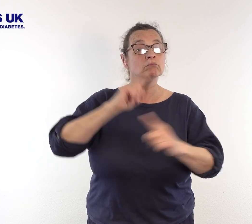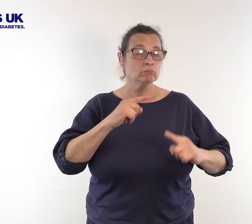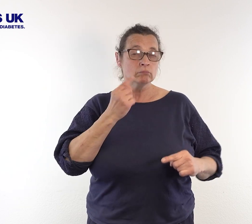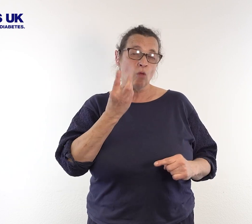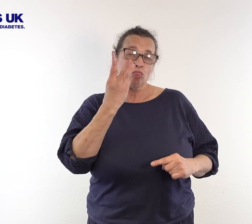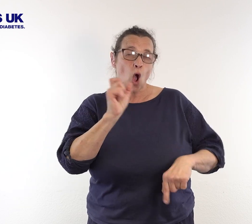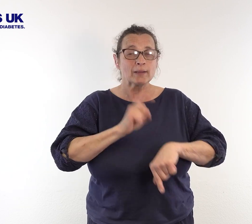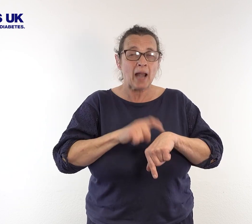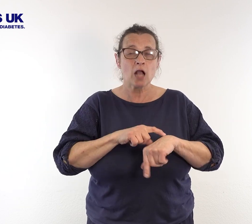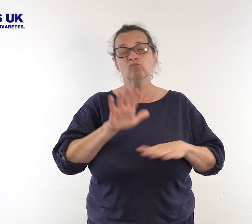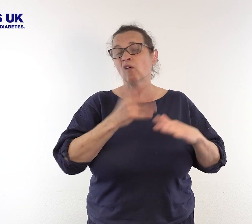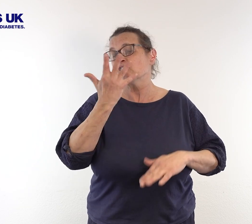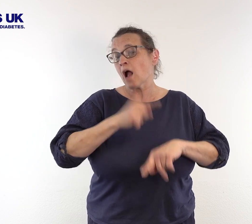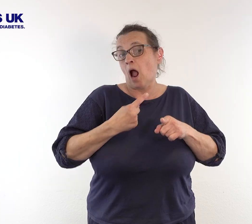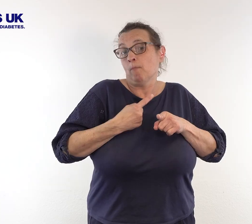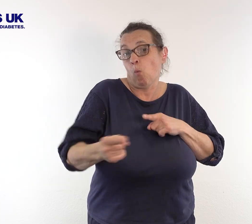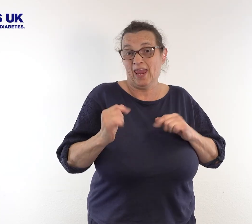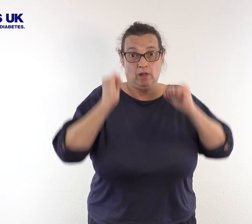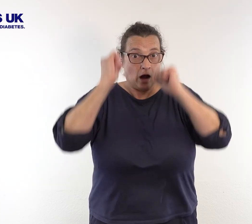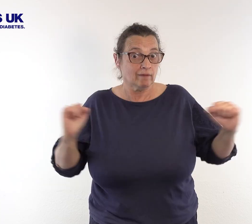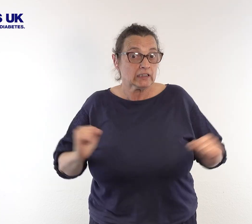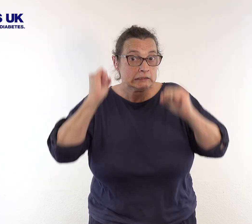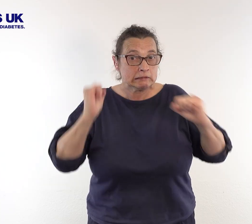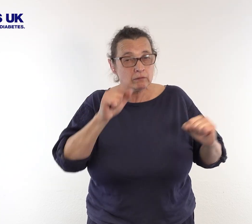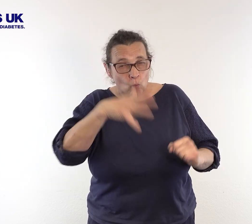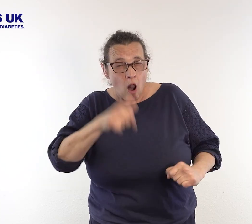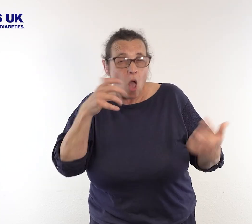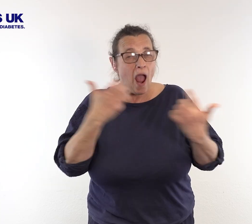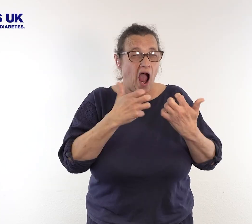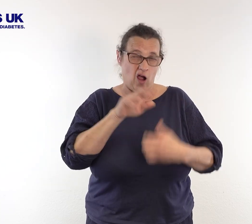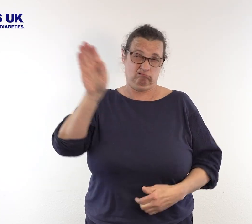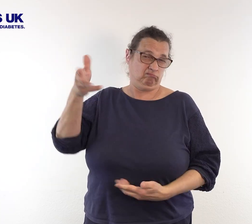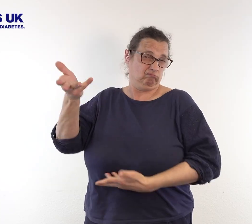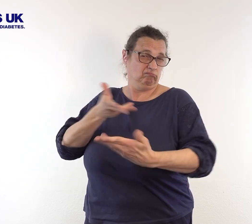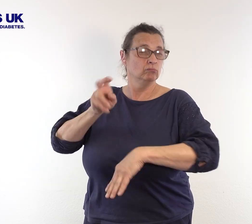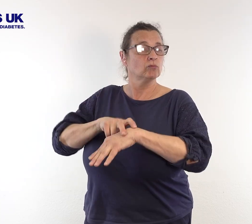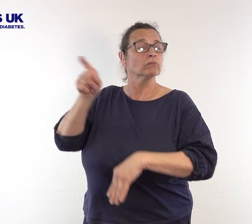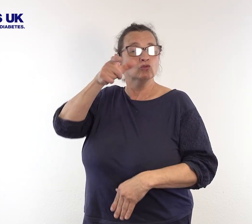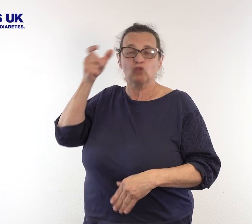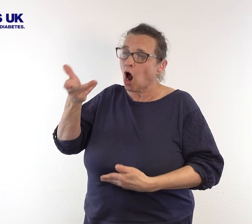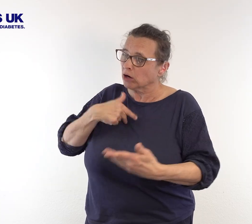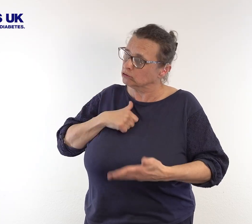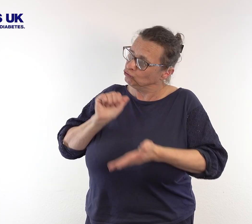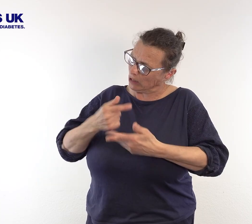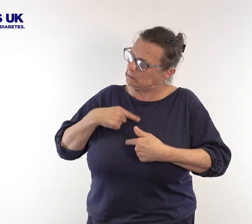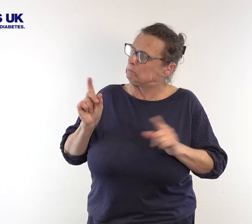attacks. Most adults should try to do at least 30 minutes of exercise 5 times a week. You can ask your doctor or